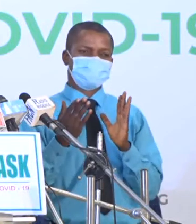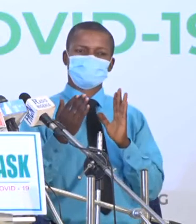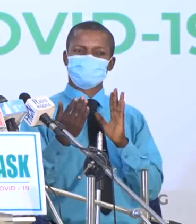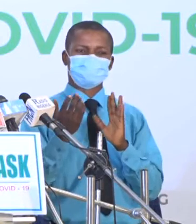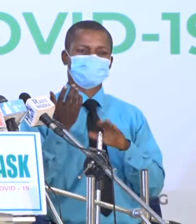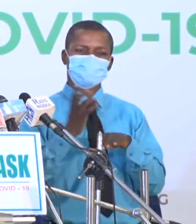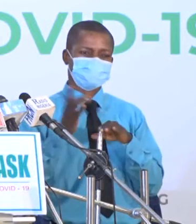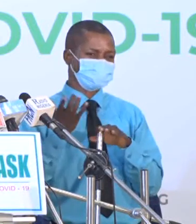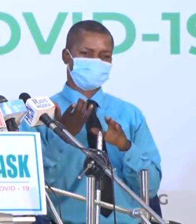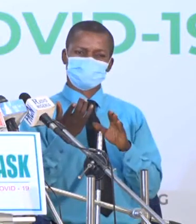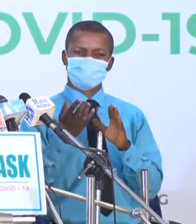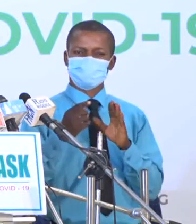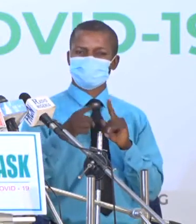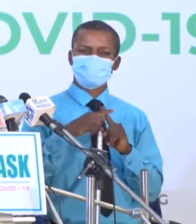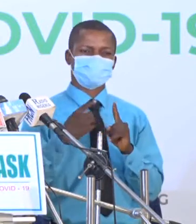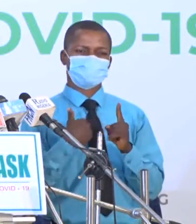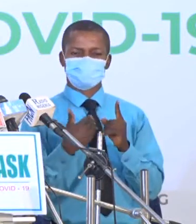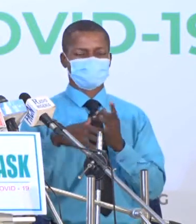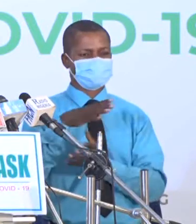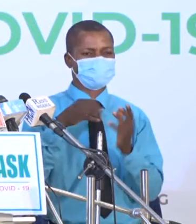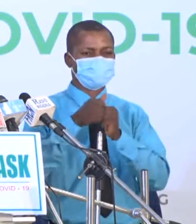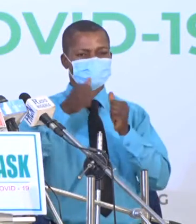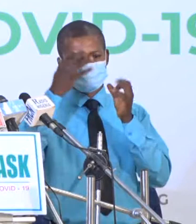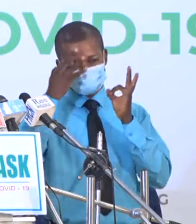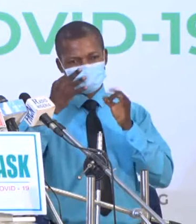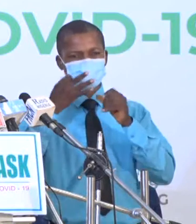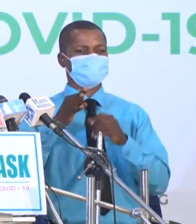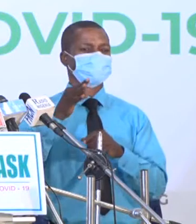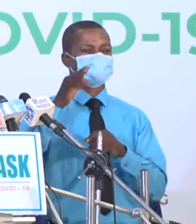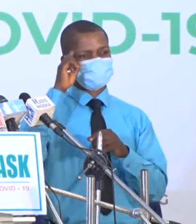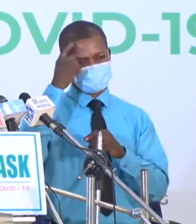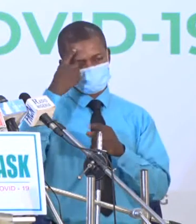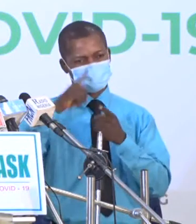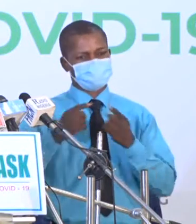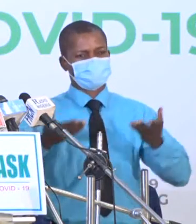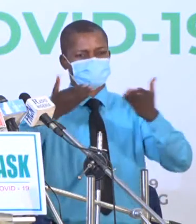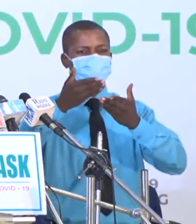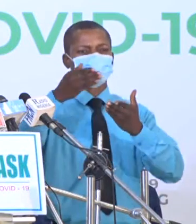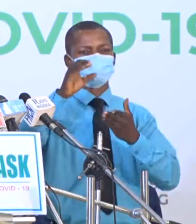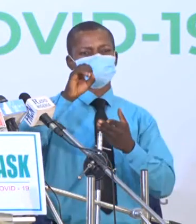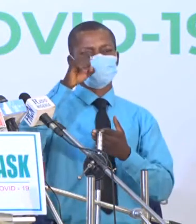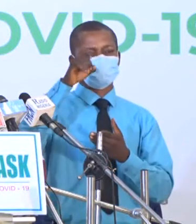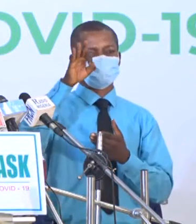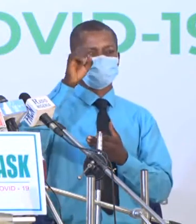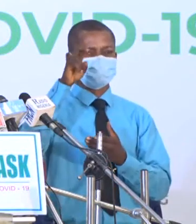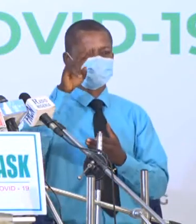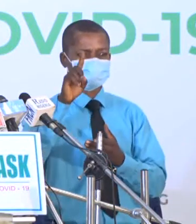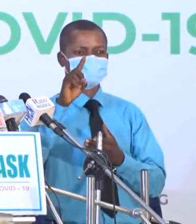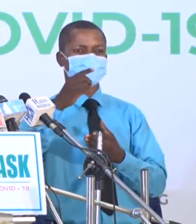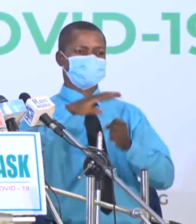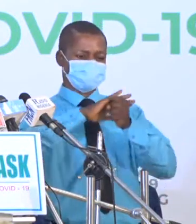been compromised in the decision of the government to introduce the Oxford AstraZeneca COVID-19